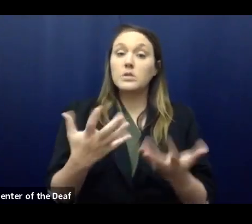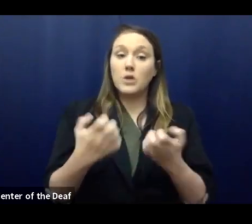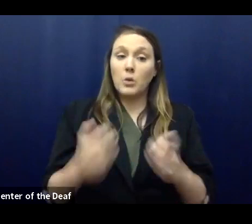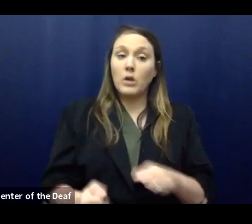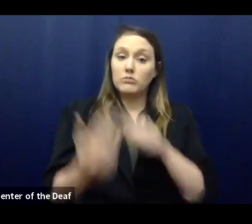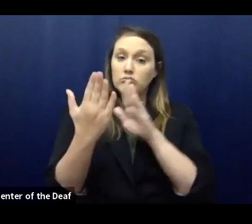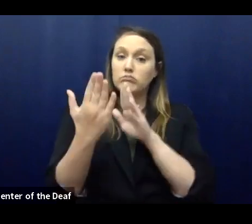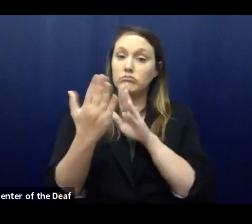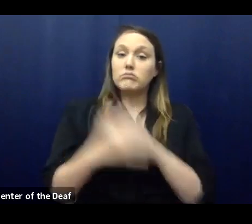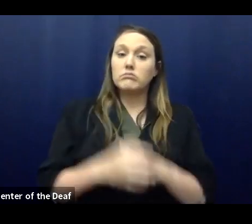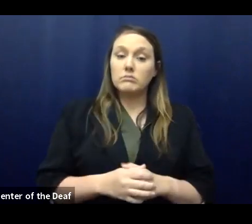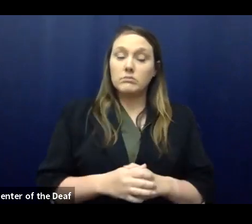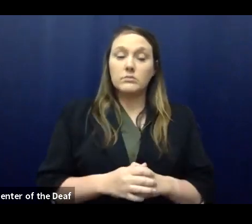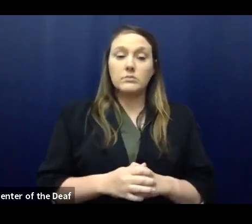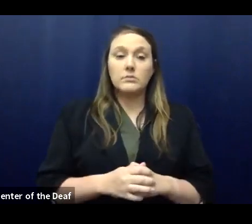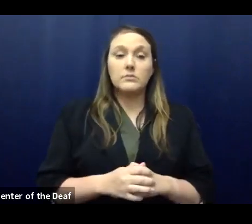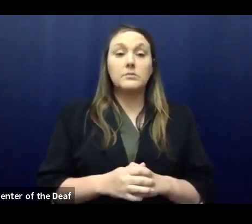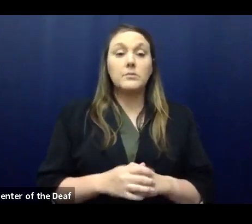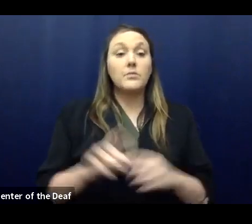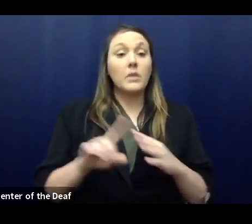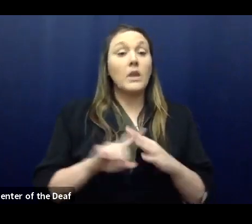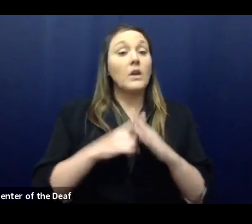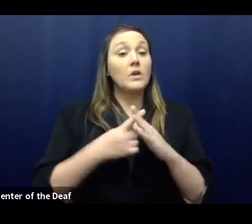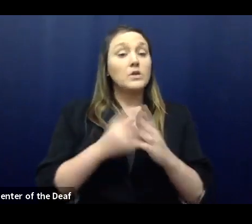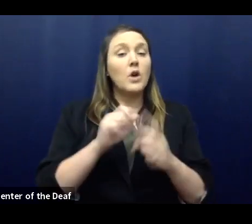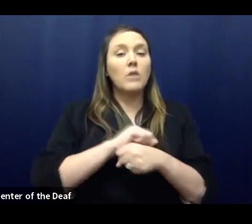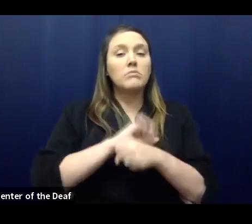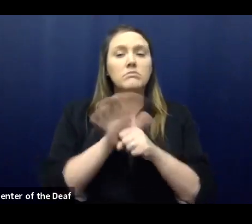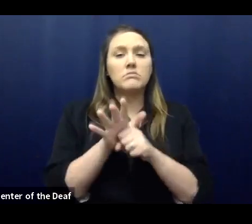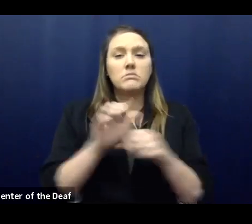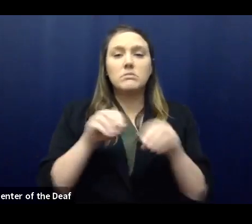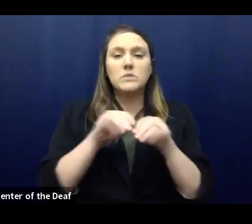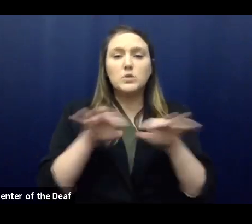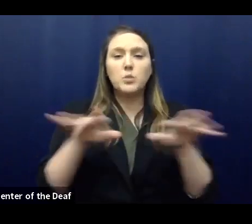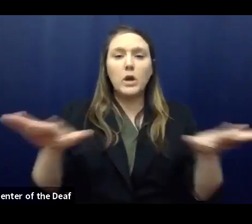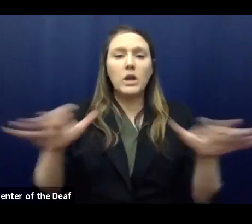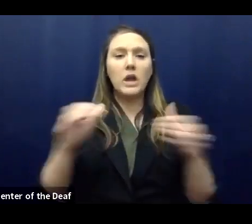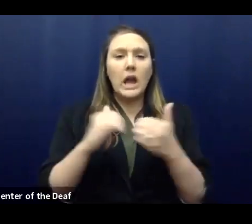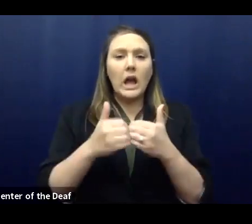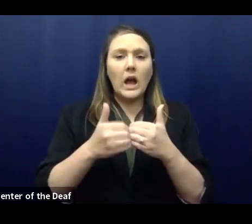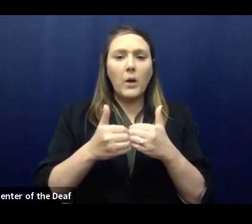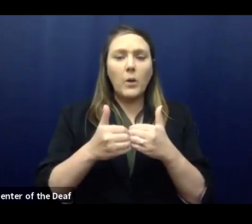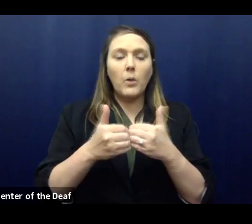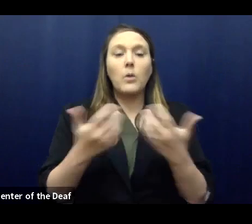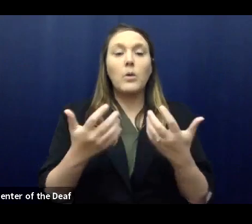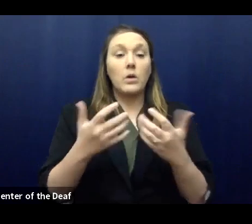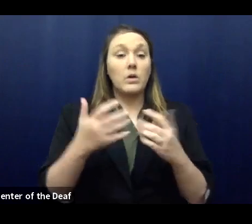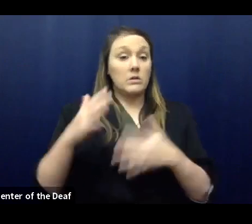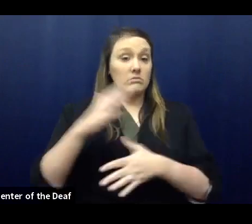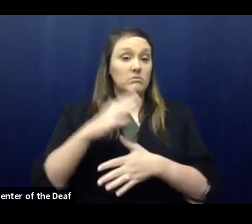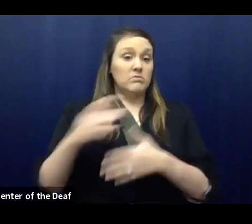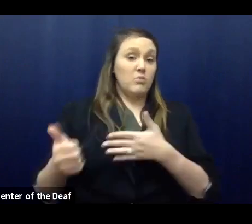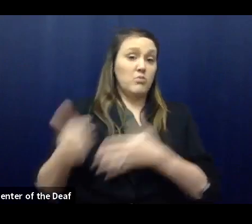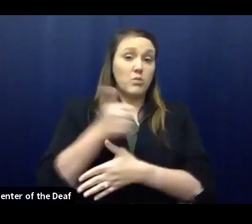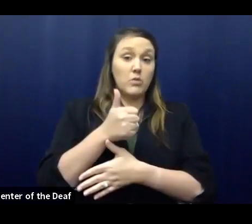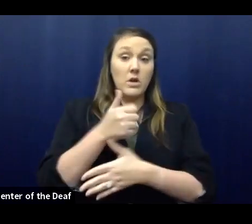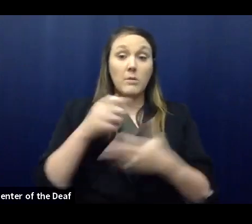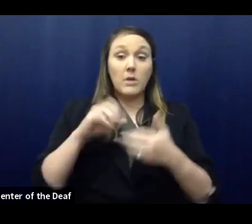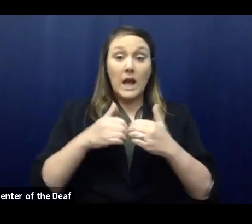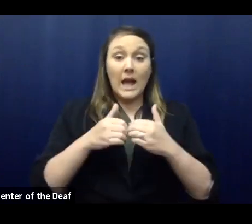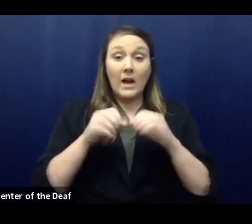further. We'll start with how COVID-19 is spread. The primary way COVID-19 is thought to